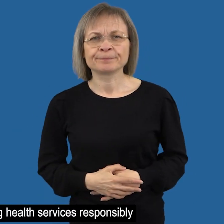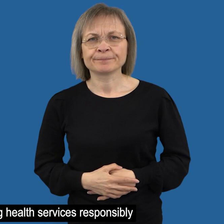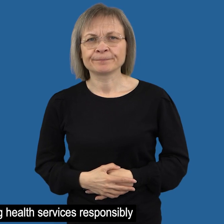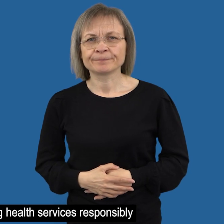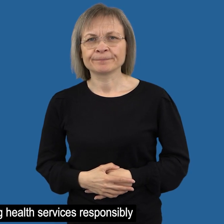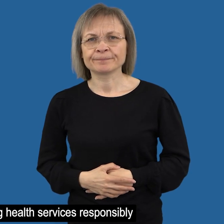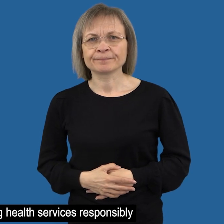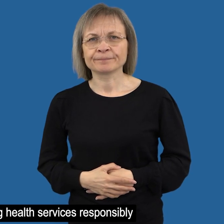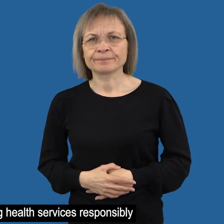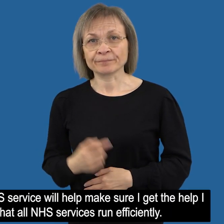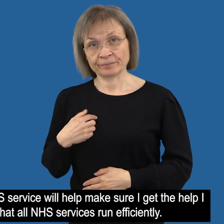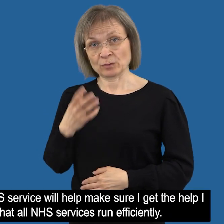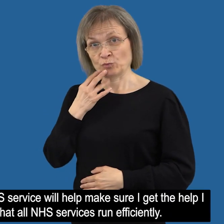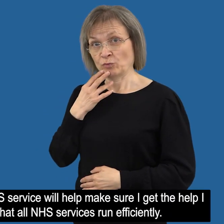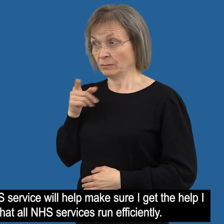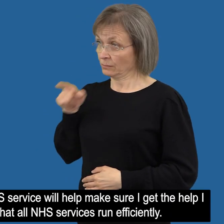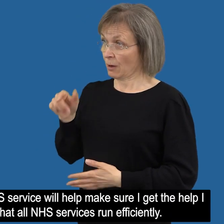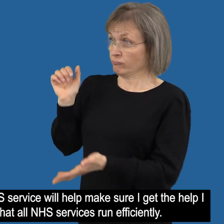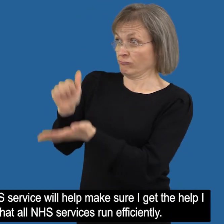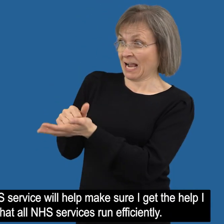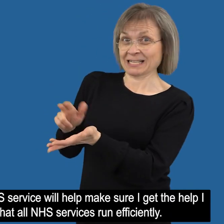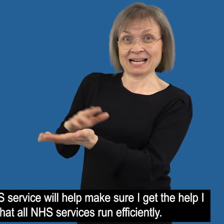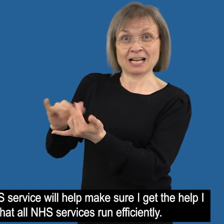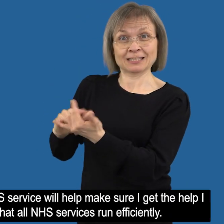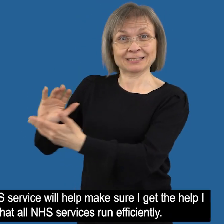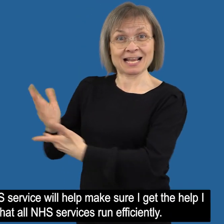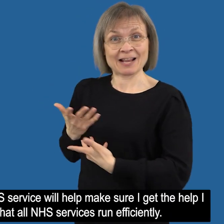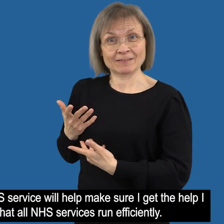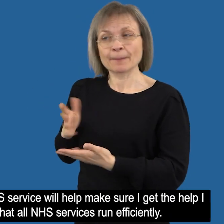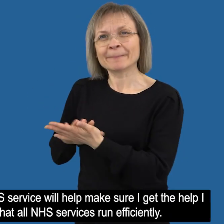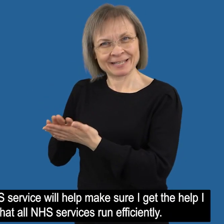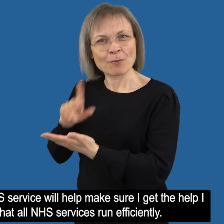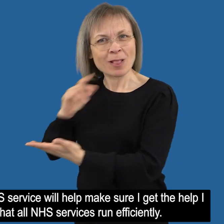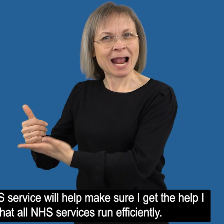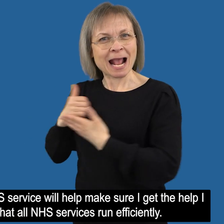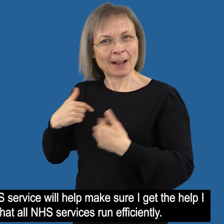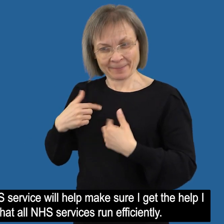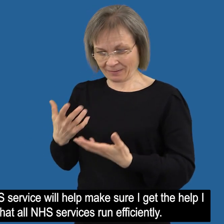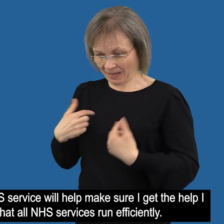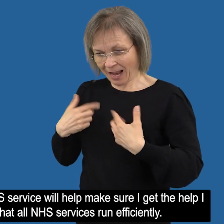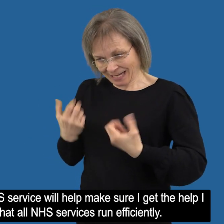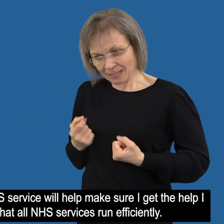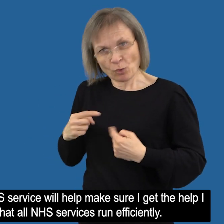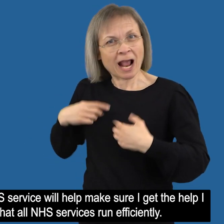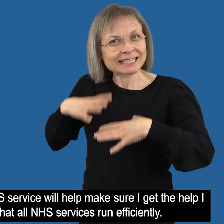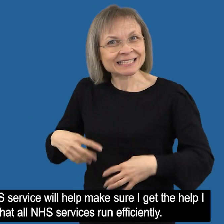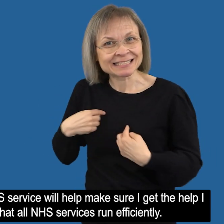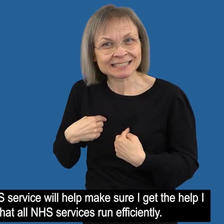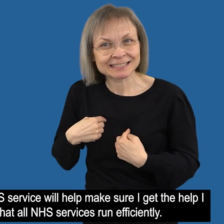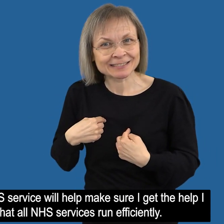Using healthcare services responsibly. Using the right NHS service will help make sure I get the help I need